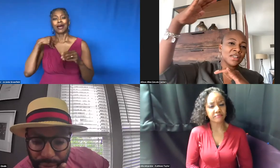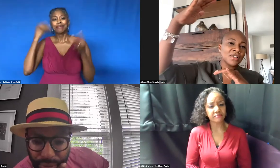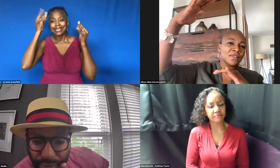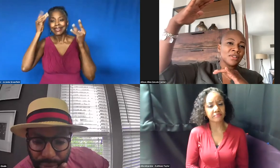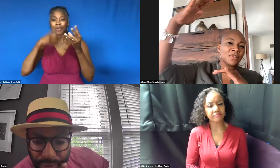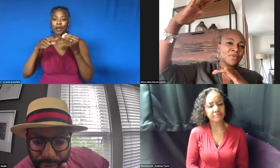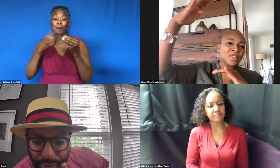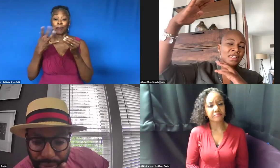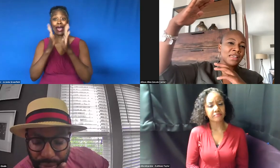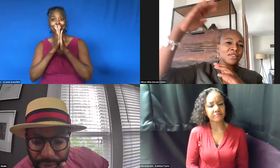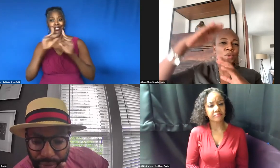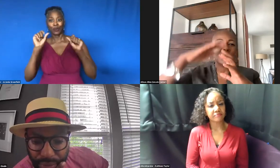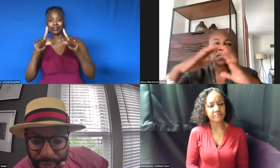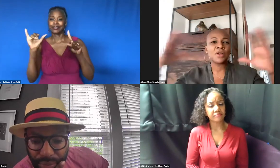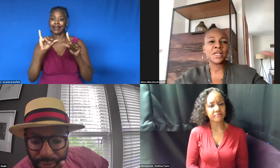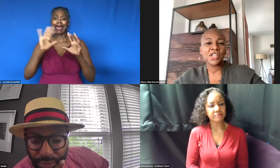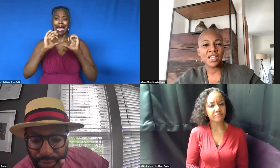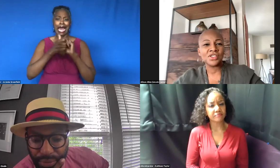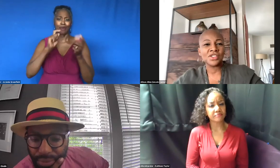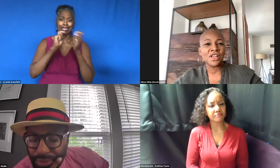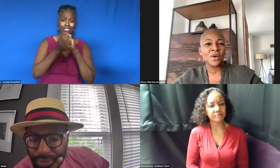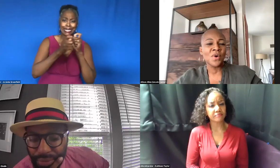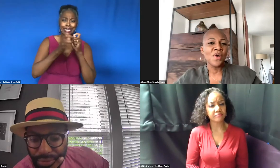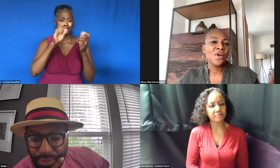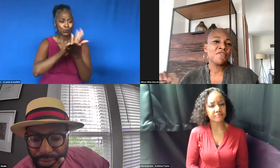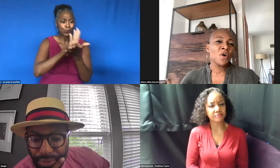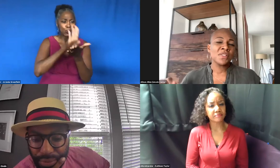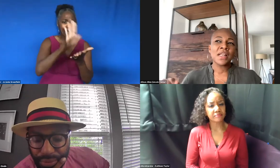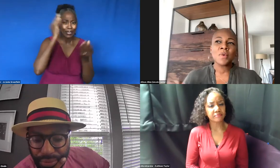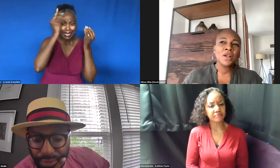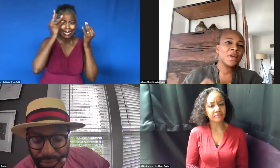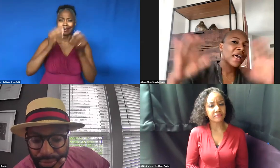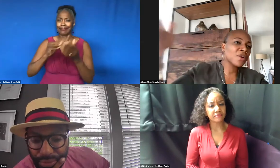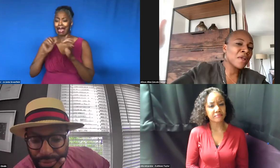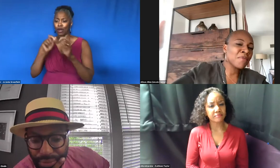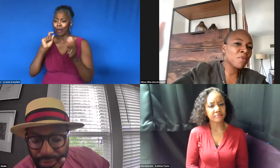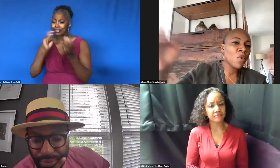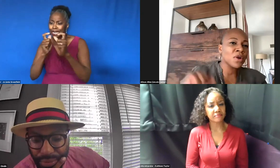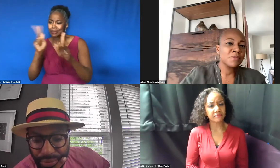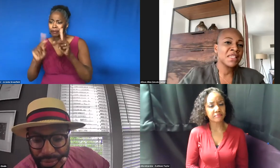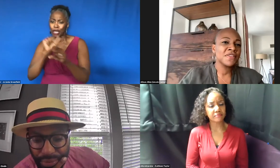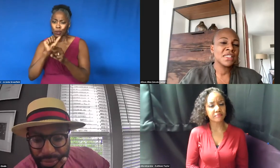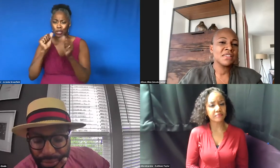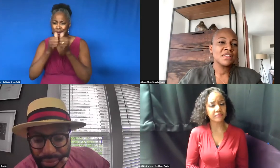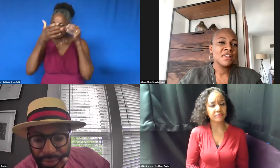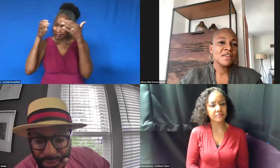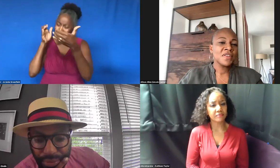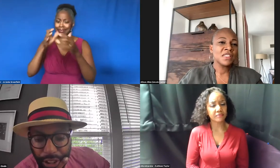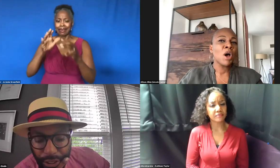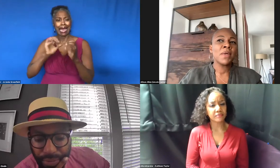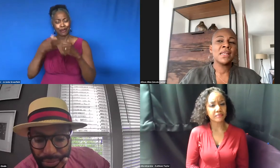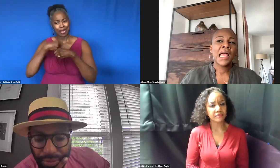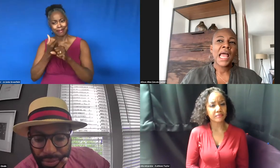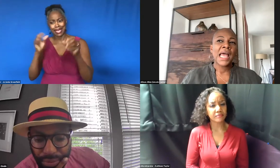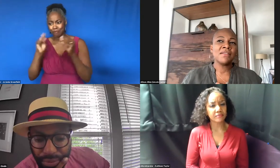change the thinking at the schools? How do I change, you know, the folks that I work with? How do I make more space